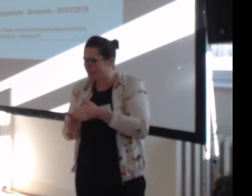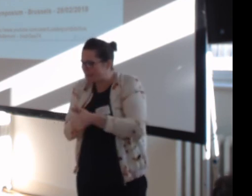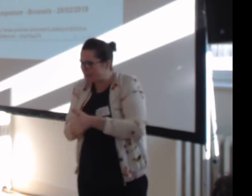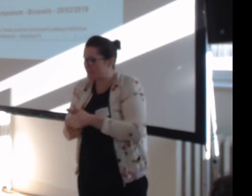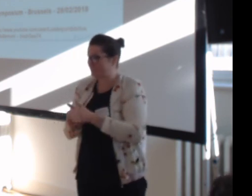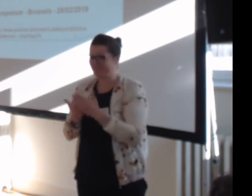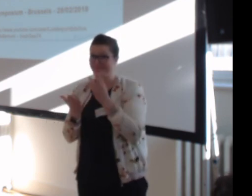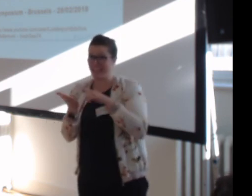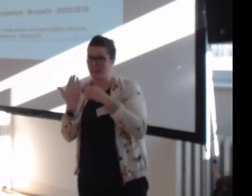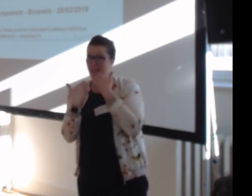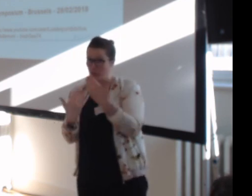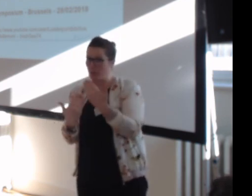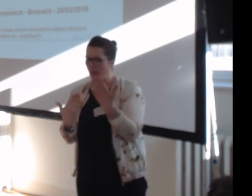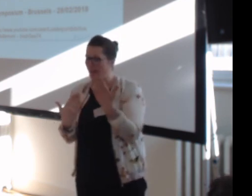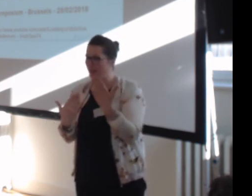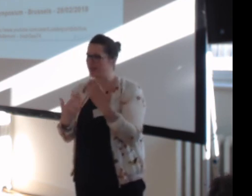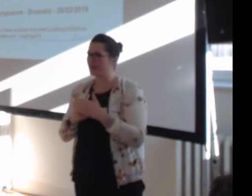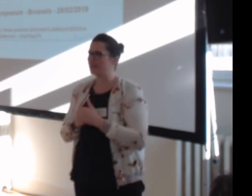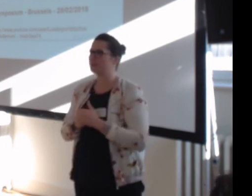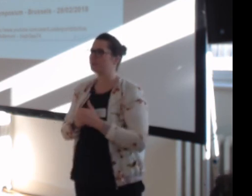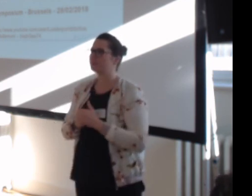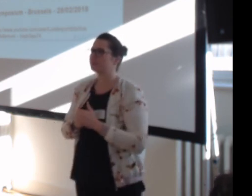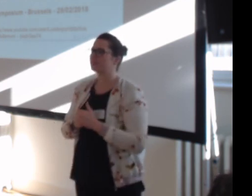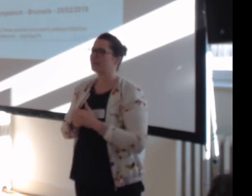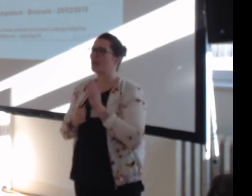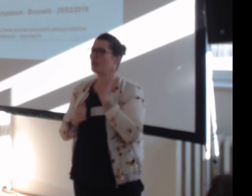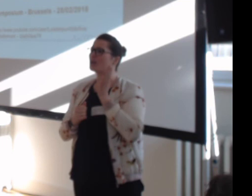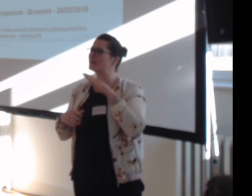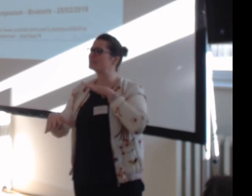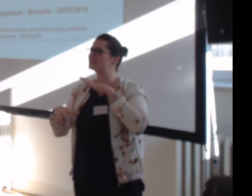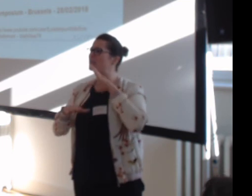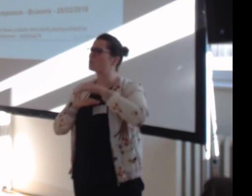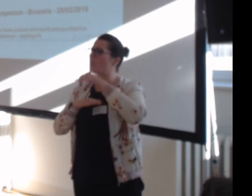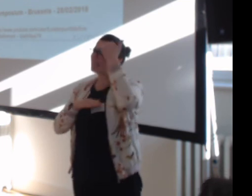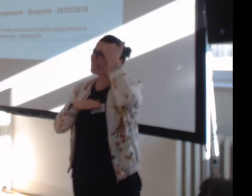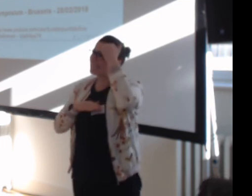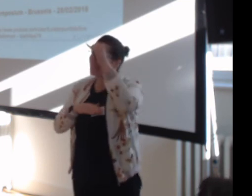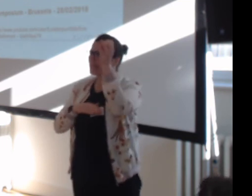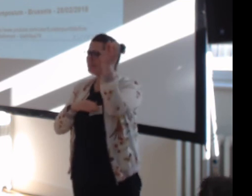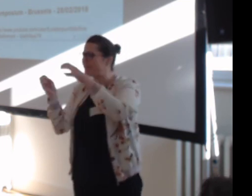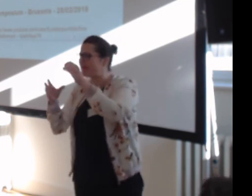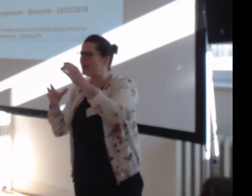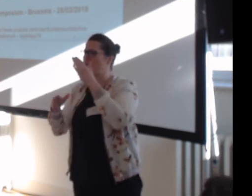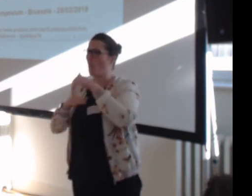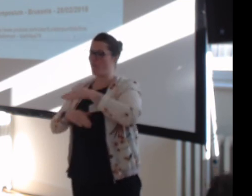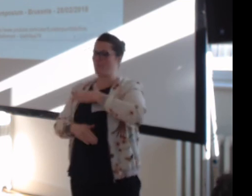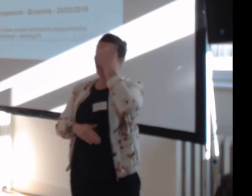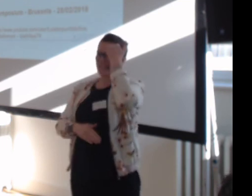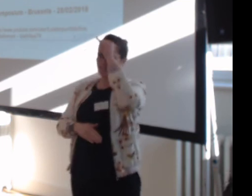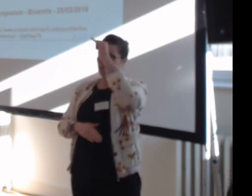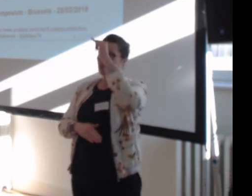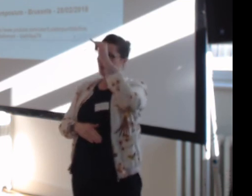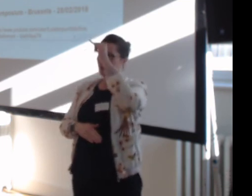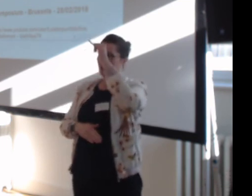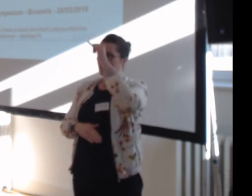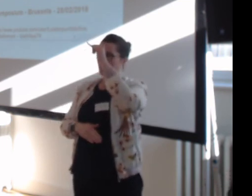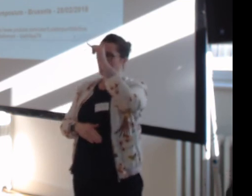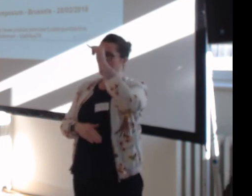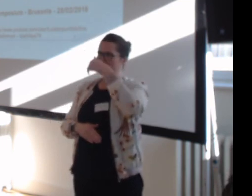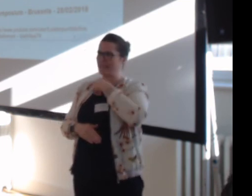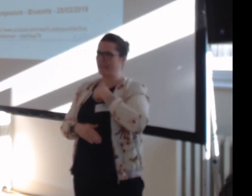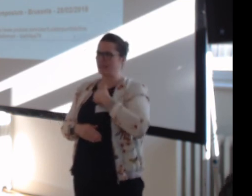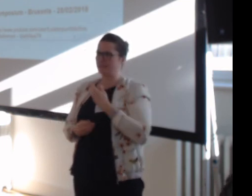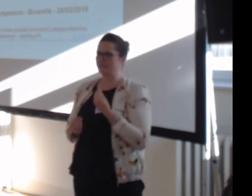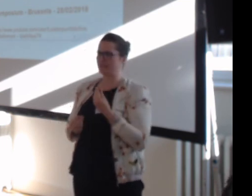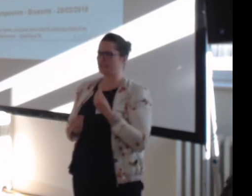very grateful for that, furrowed his brows when I told him about the ideas and about my ideas, and I became a little